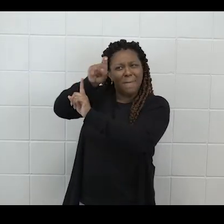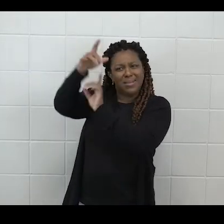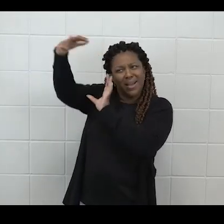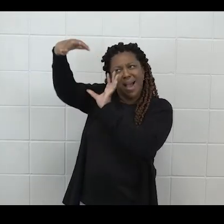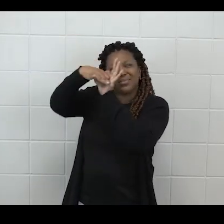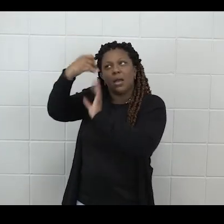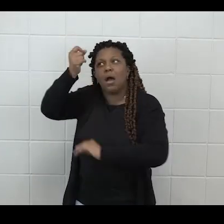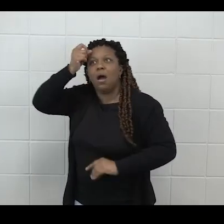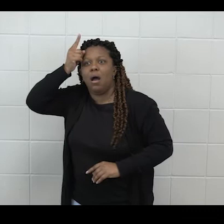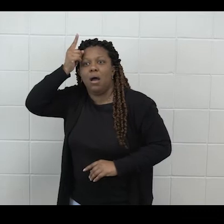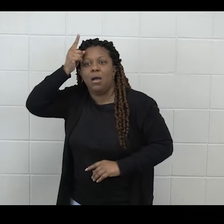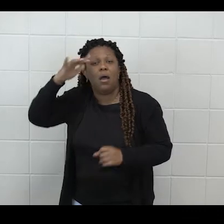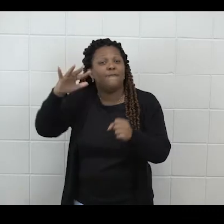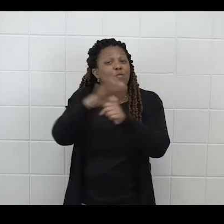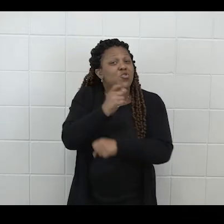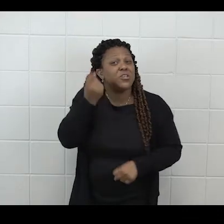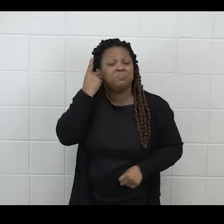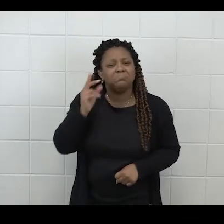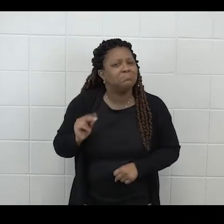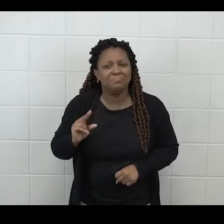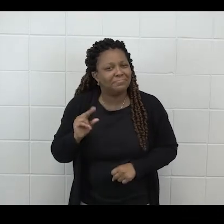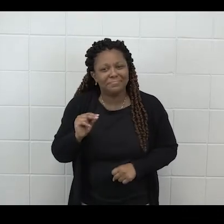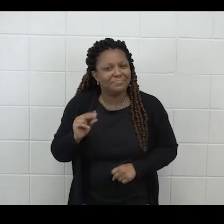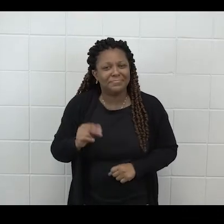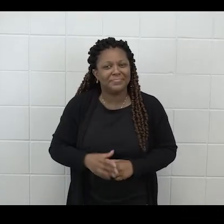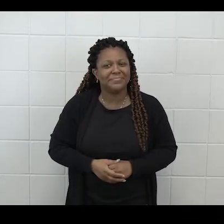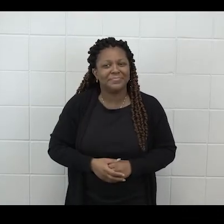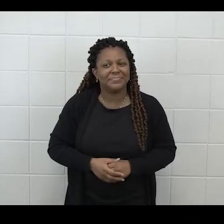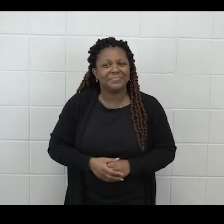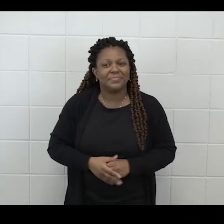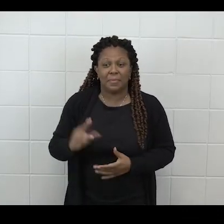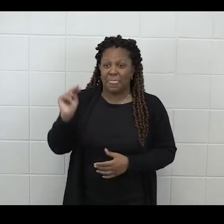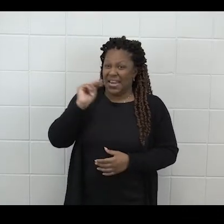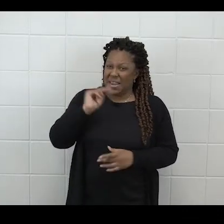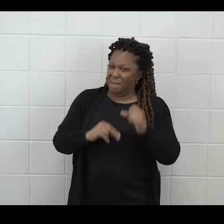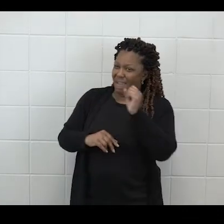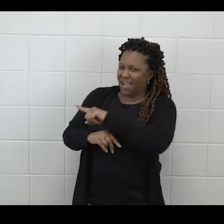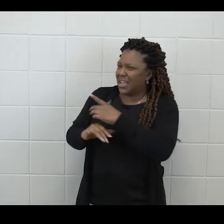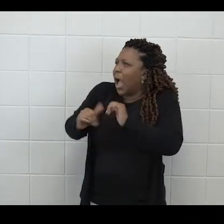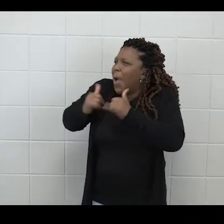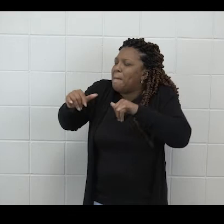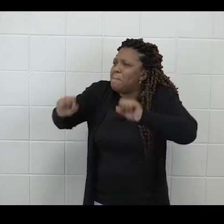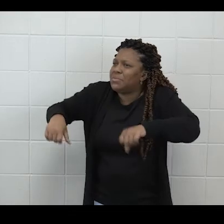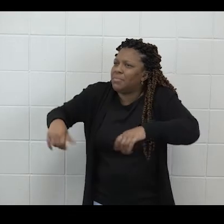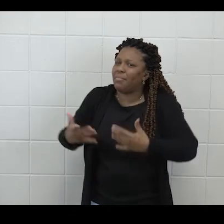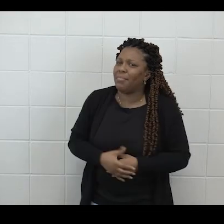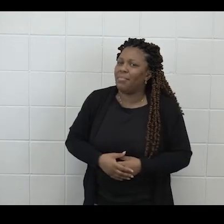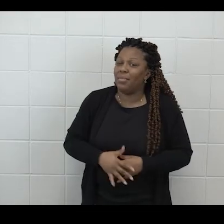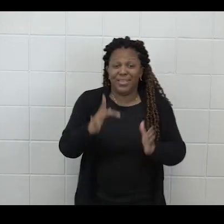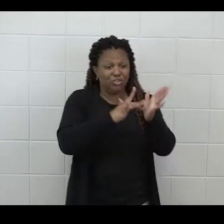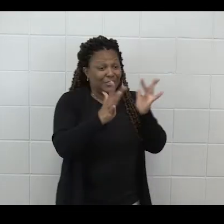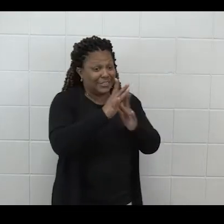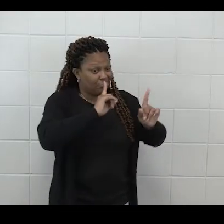Nicodemus said to him, "How can these things be?" Jesus answered him, "You are a teacher of